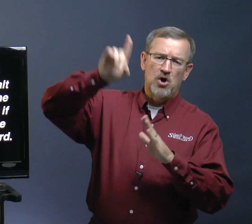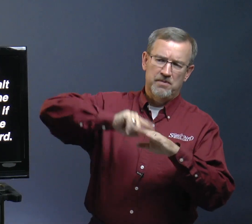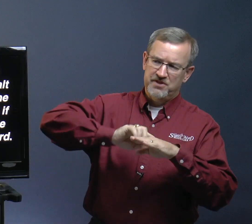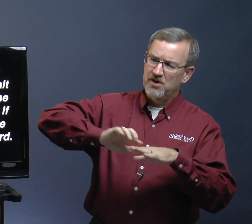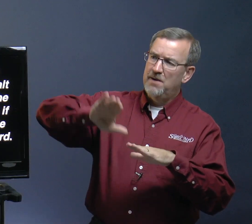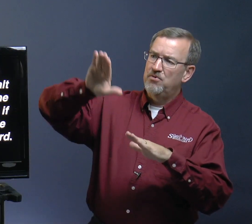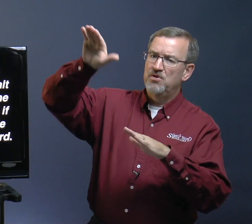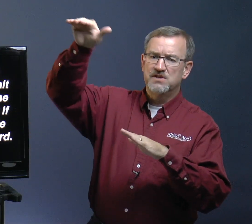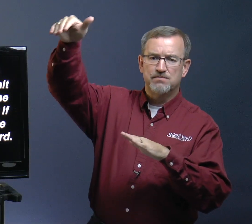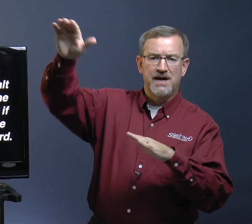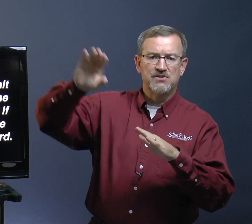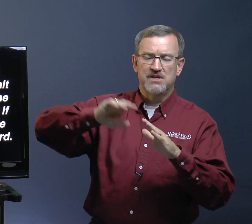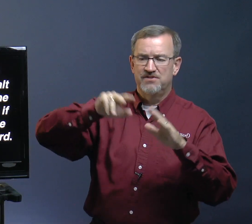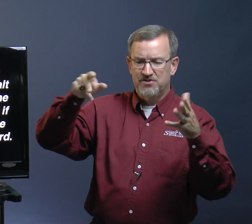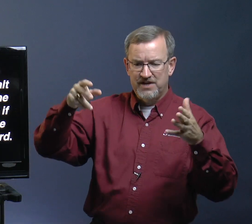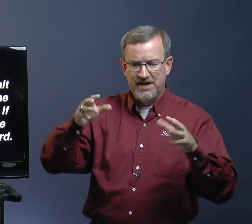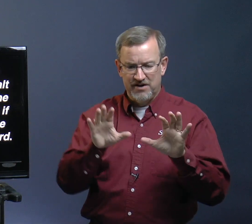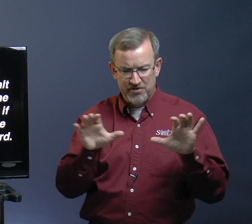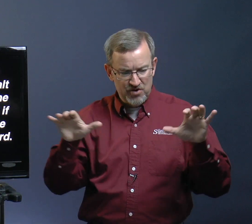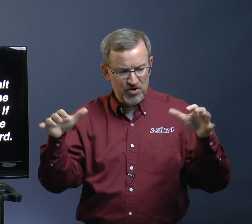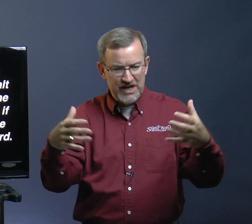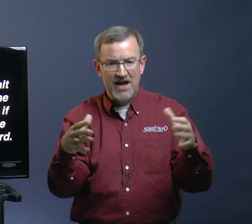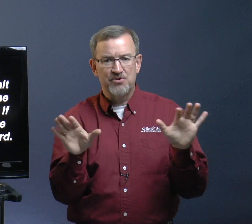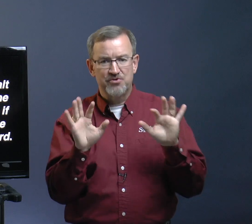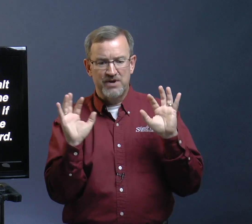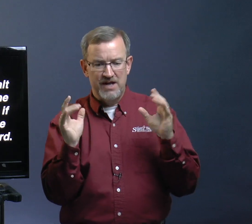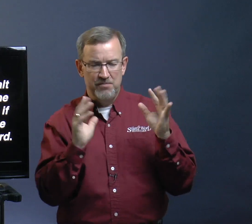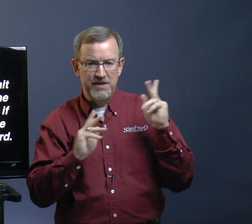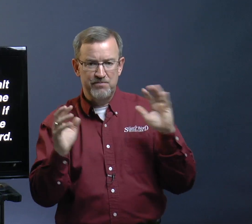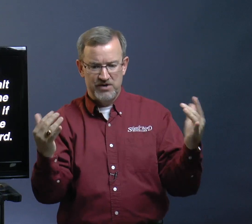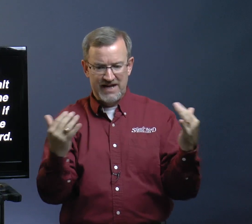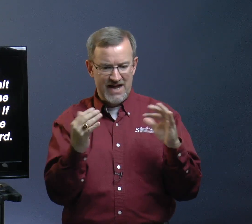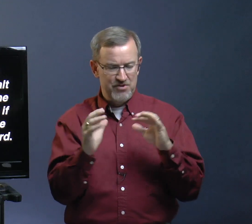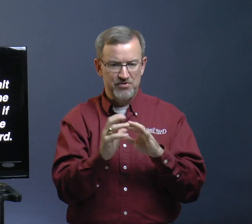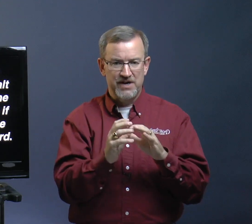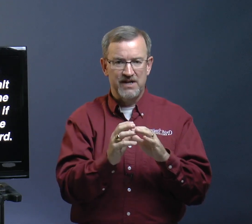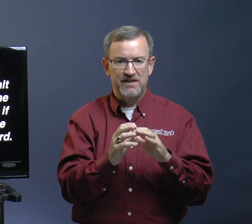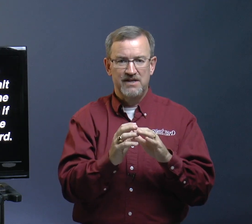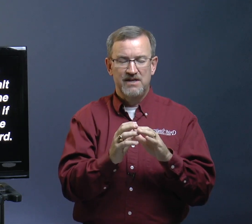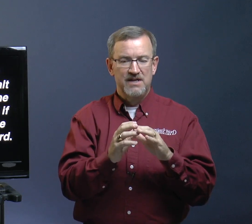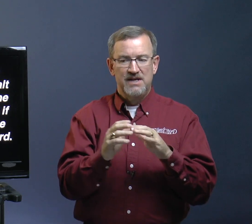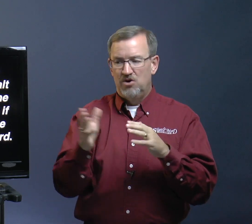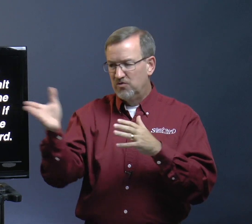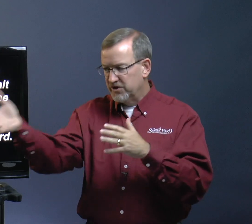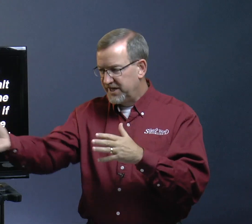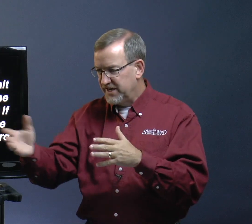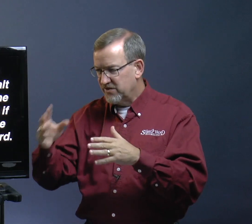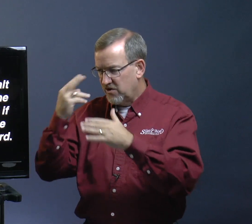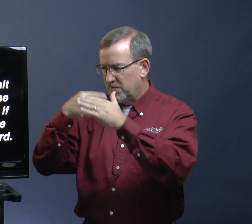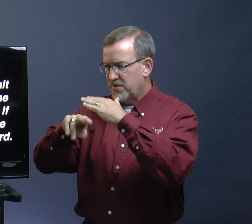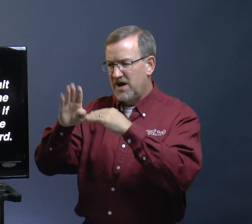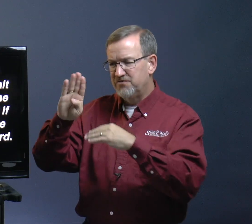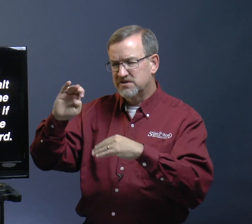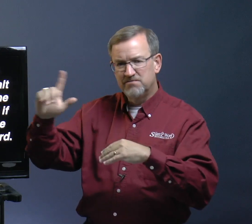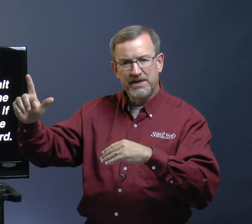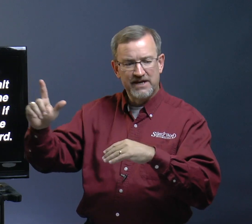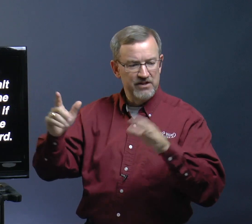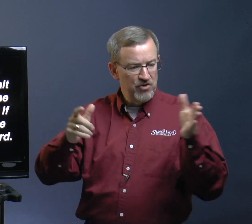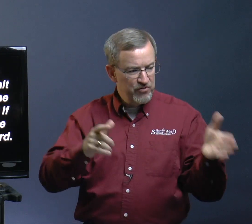but they're up on this mountain. They're there. They're all gathered around. The people are gathered around. Over here are the prophets of Baal. Over